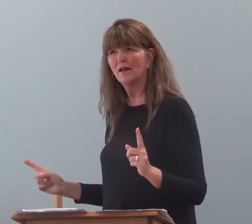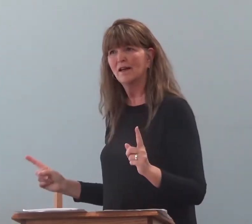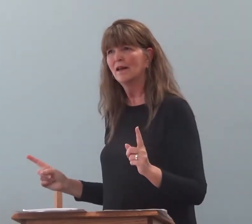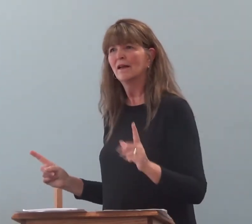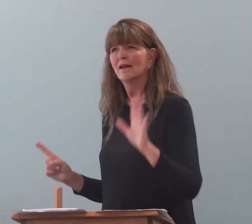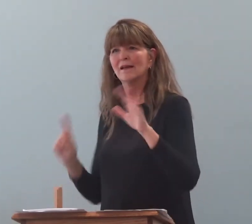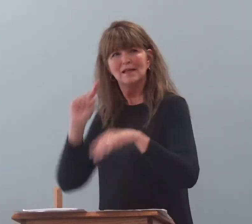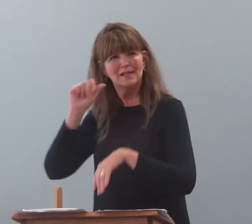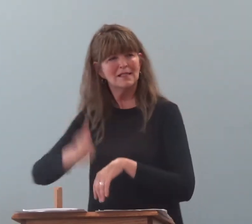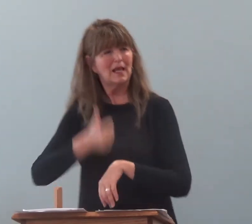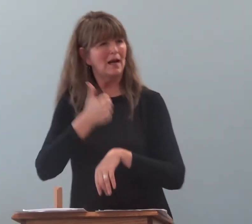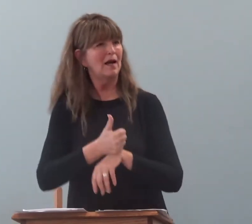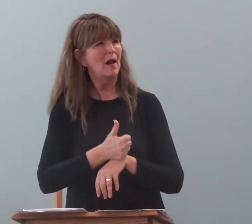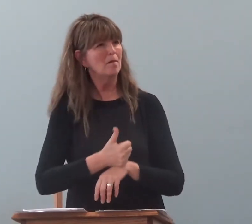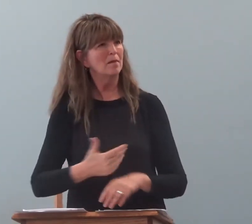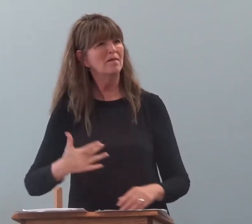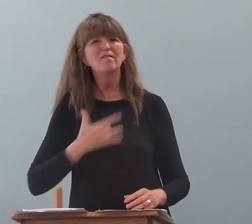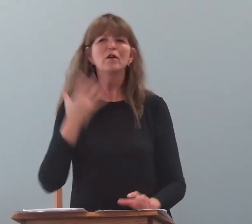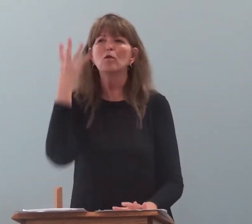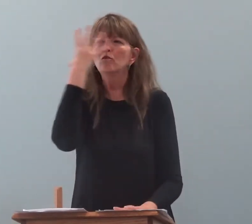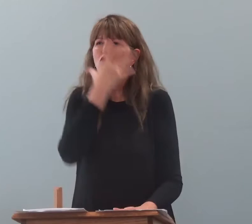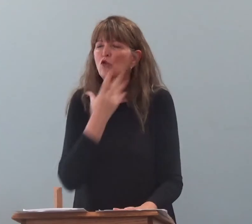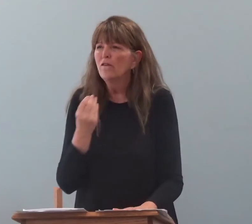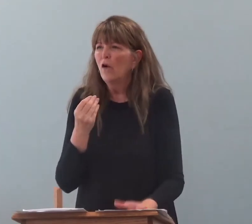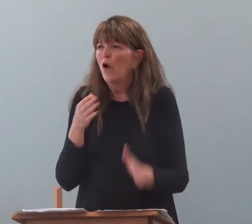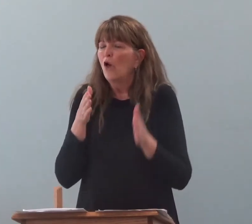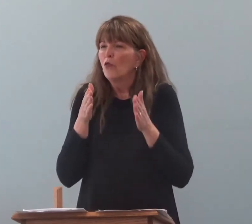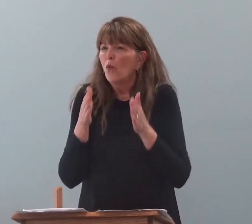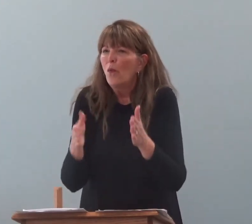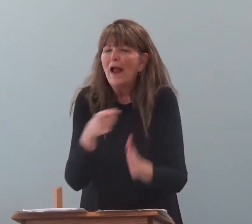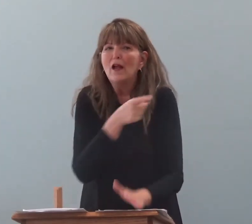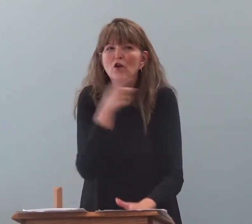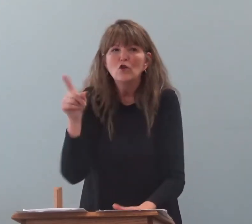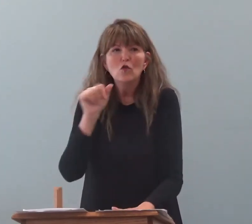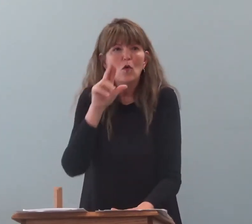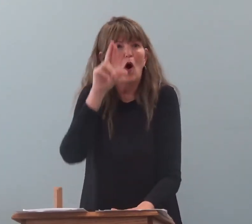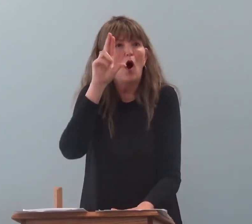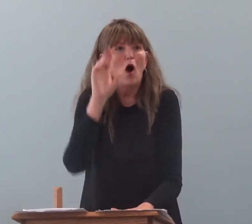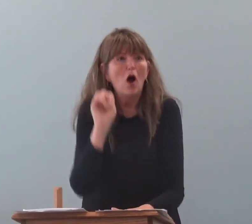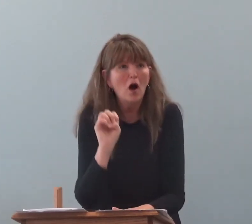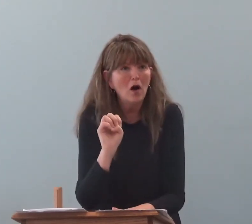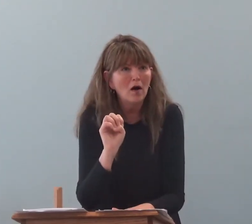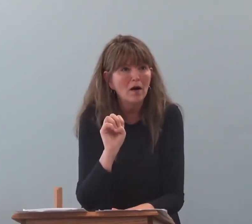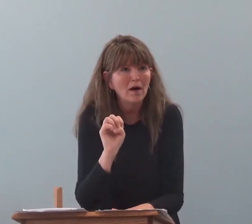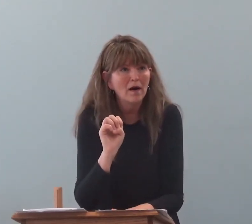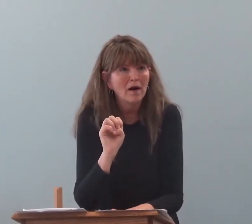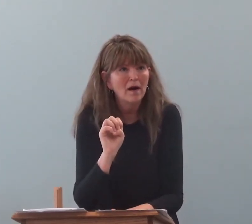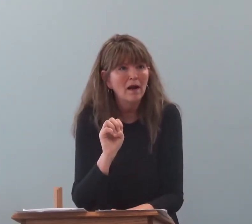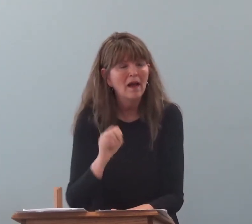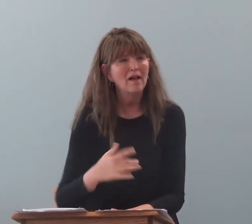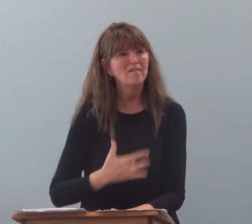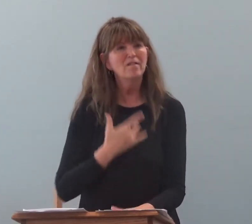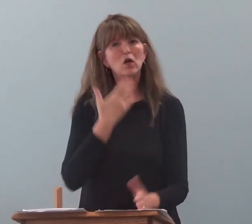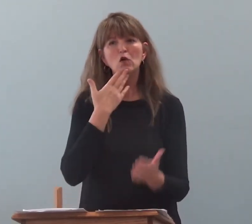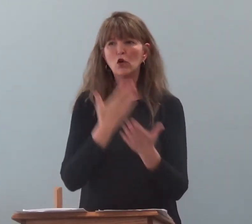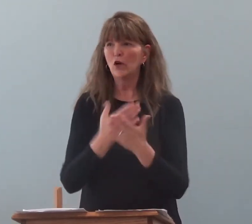Because that talk sets you up for your husband to see you as that instead of your husband to see you